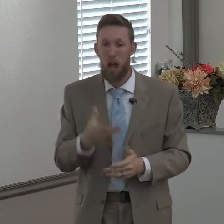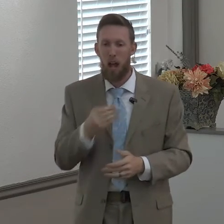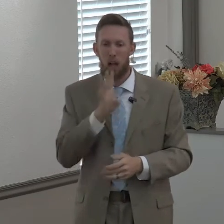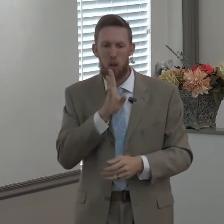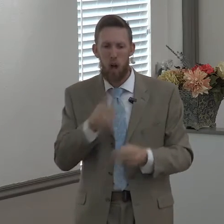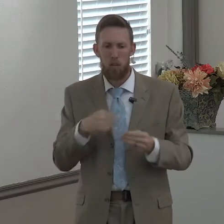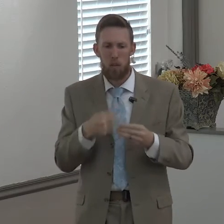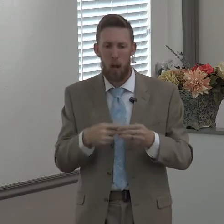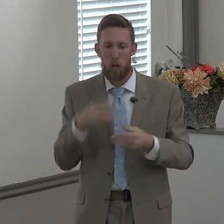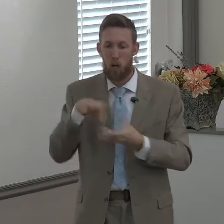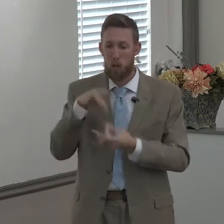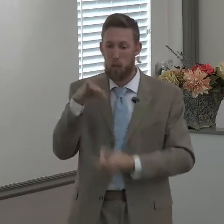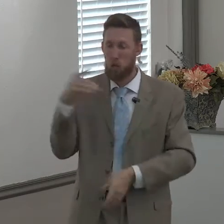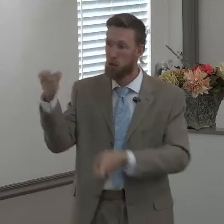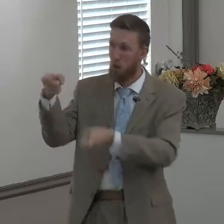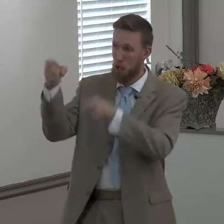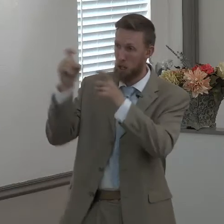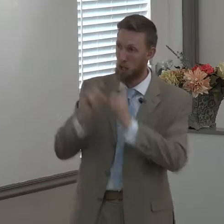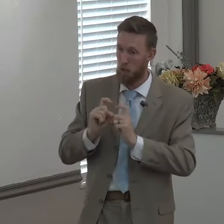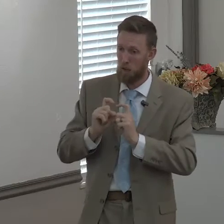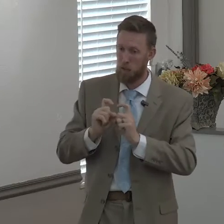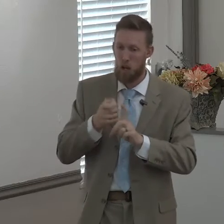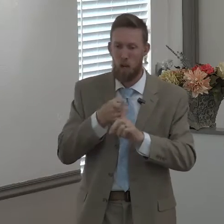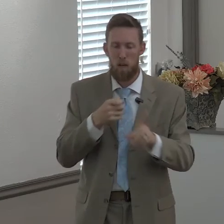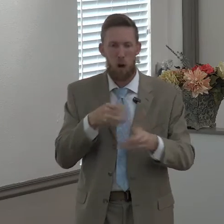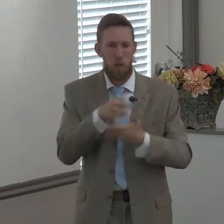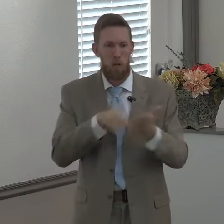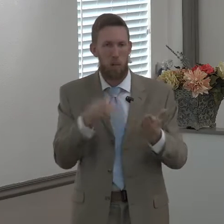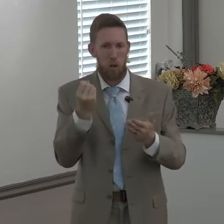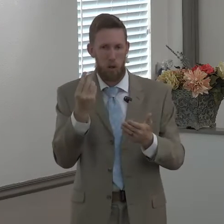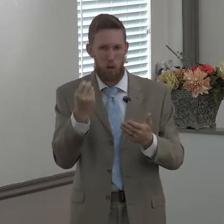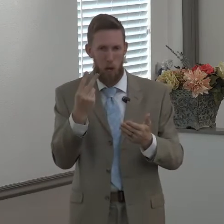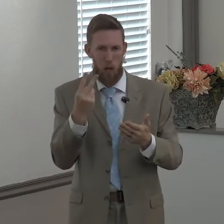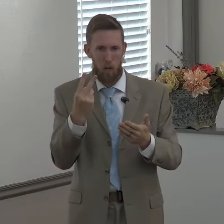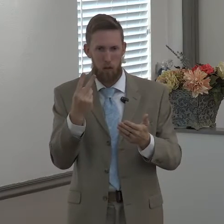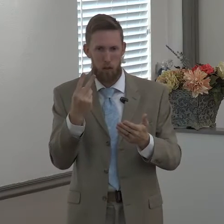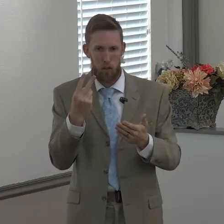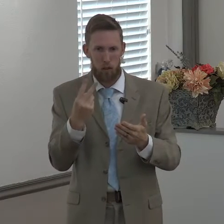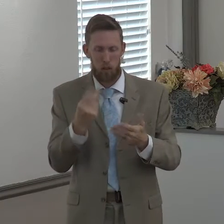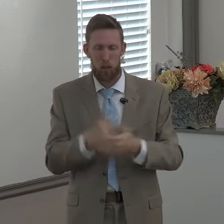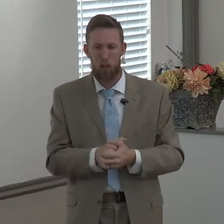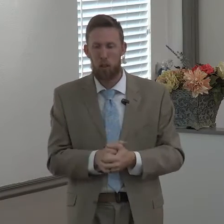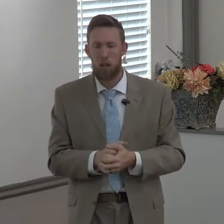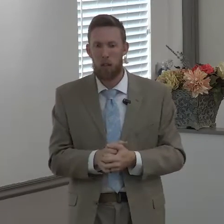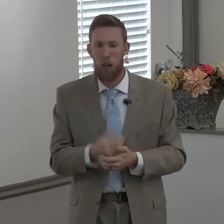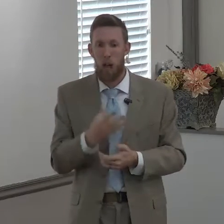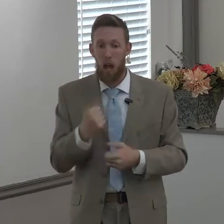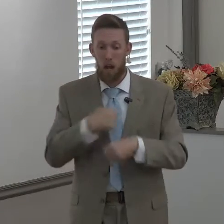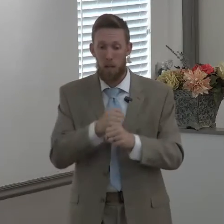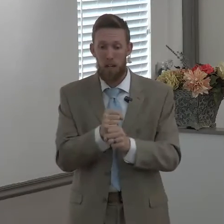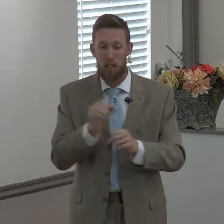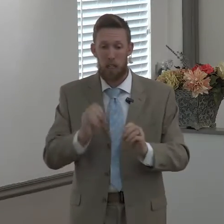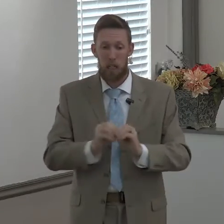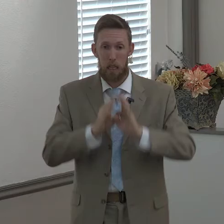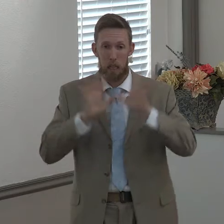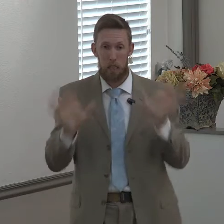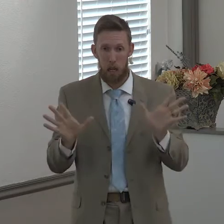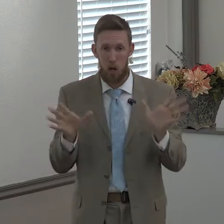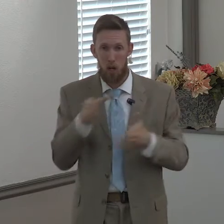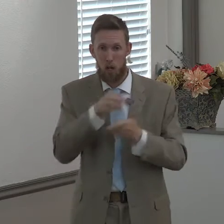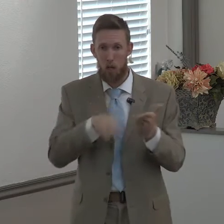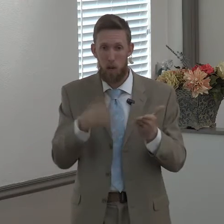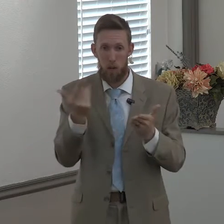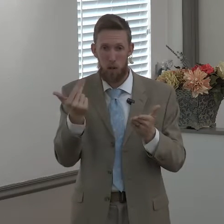And it also deals with the gifts of the Spirit of God, which were mentioned a chapter earlier in chapter